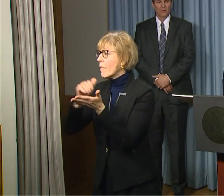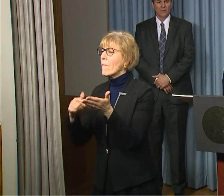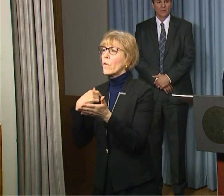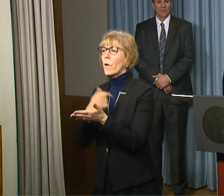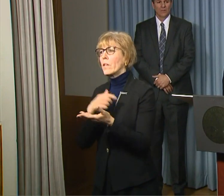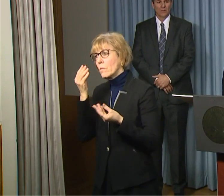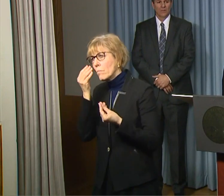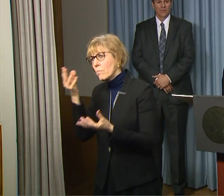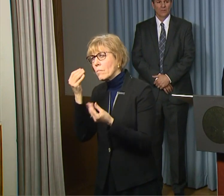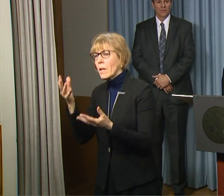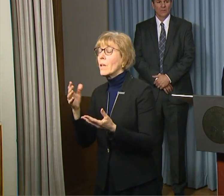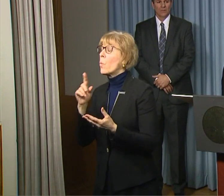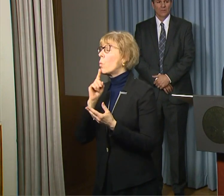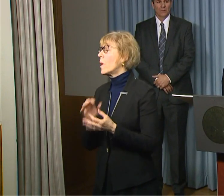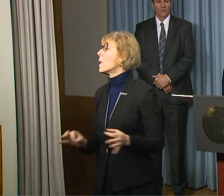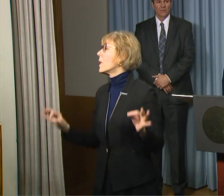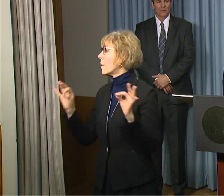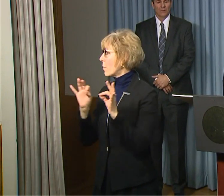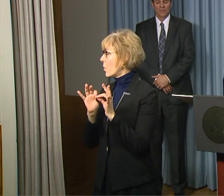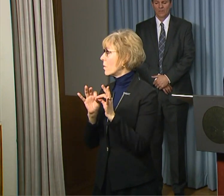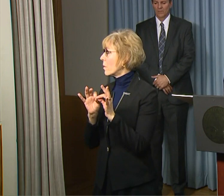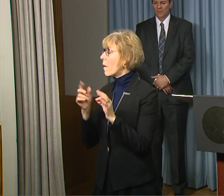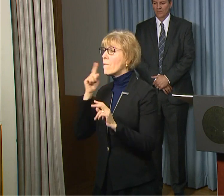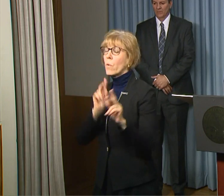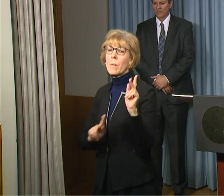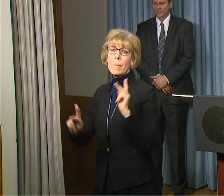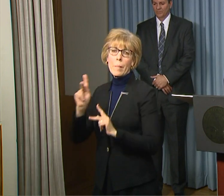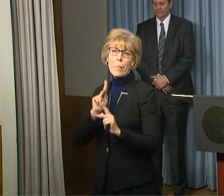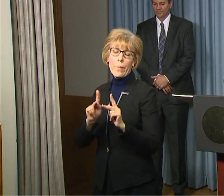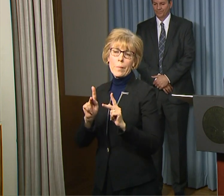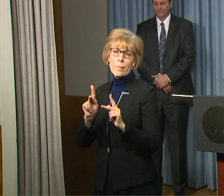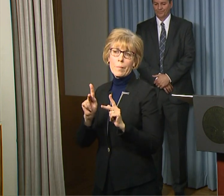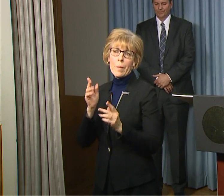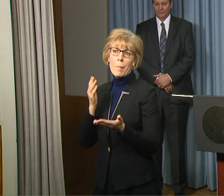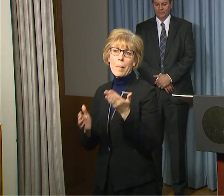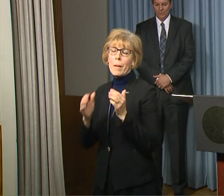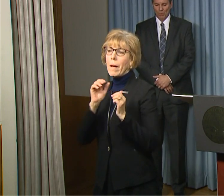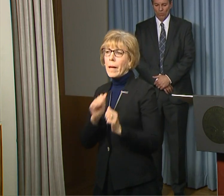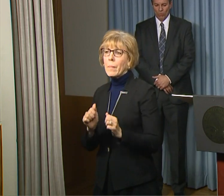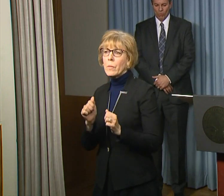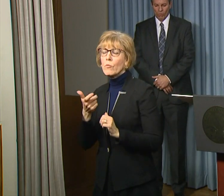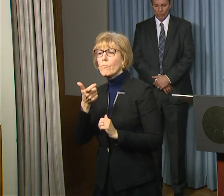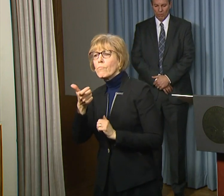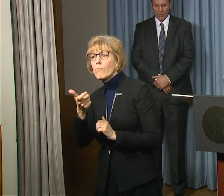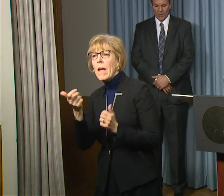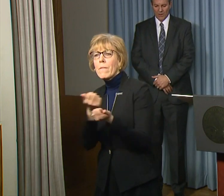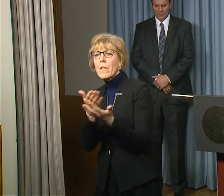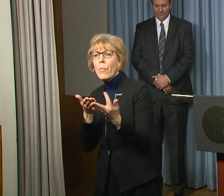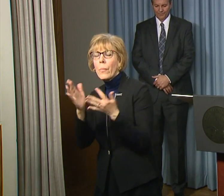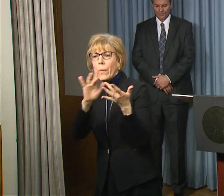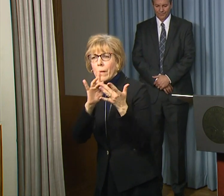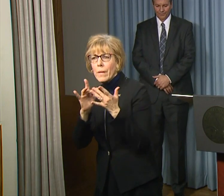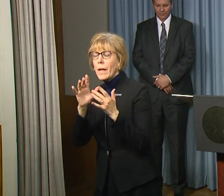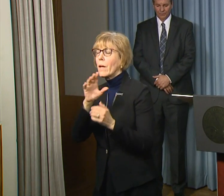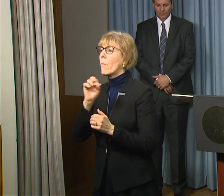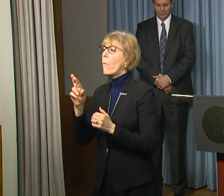updates is critically important for folks who may not have access to the internet or the ability